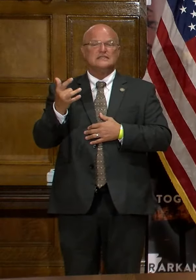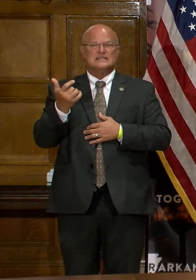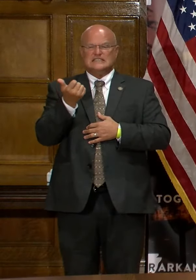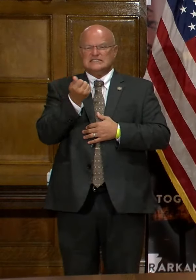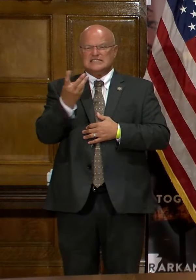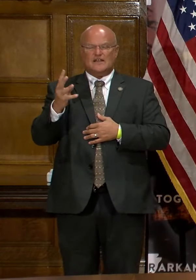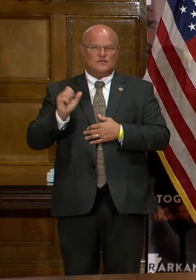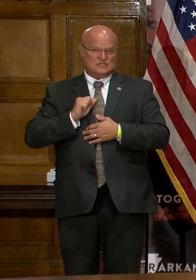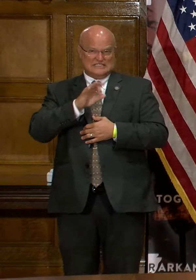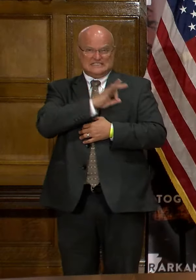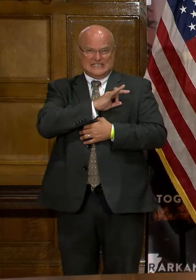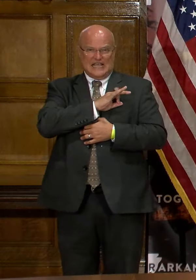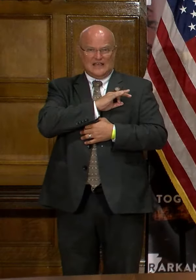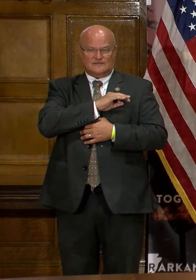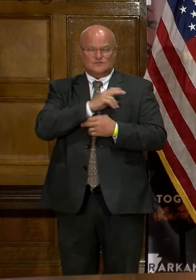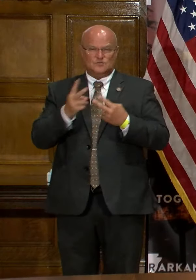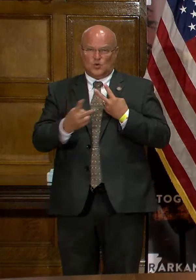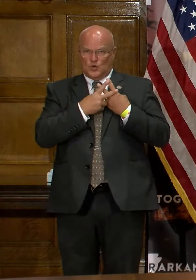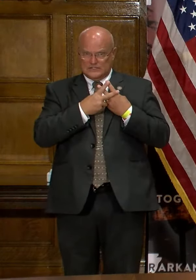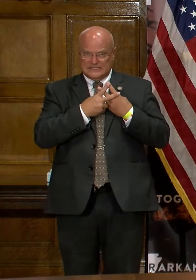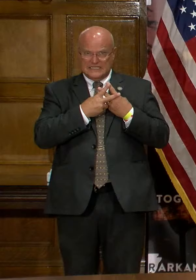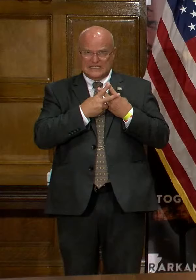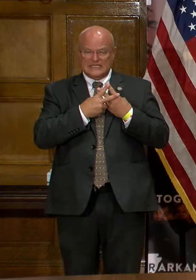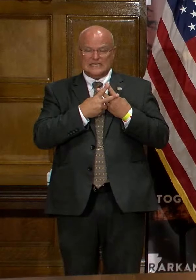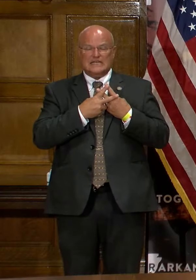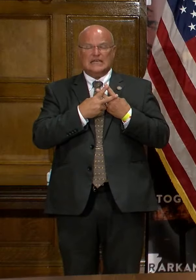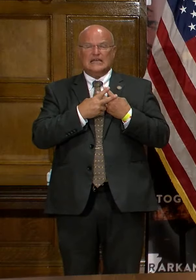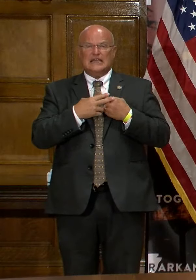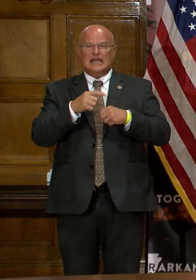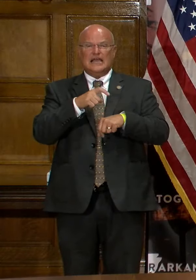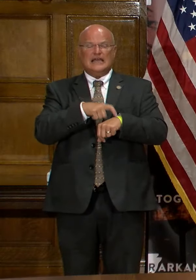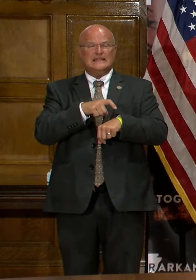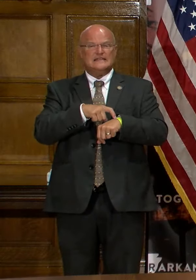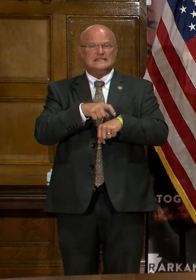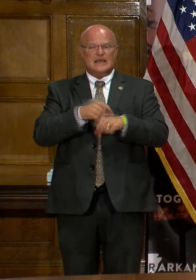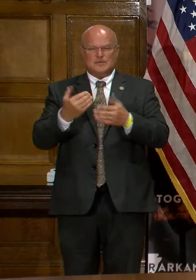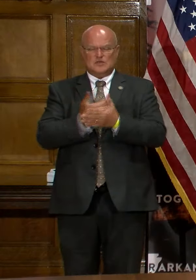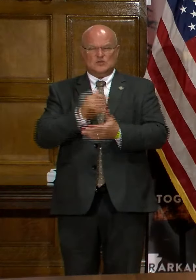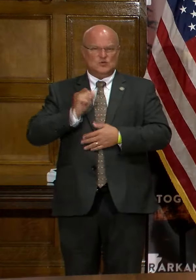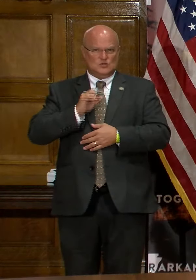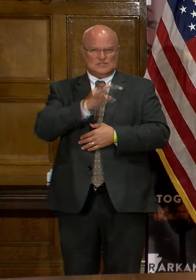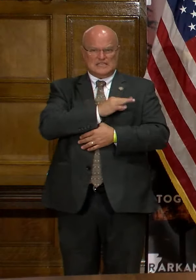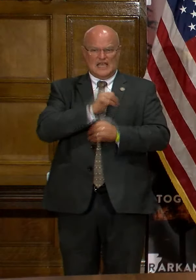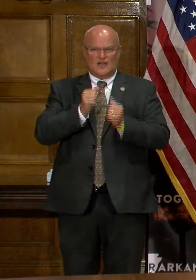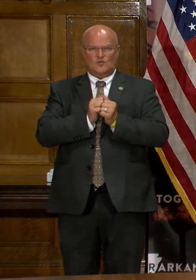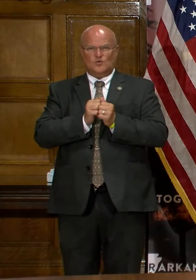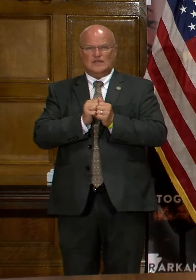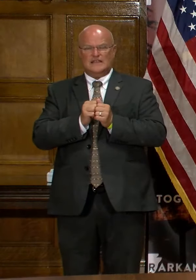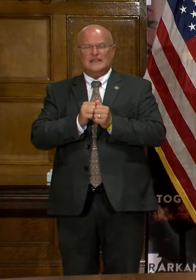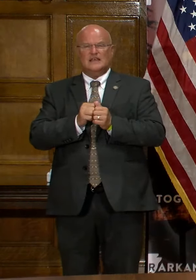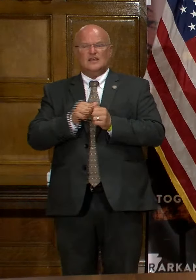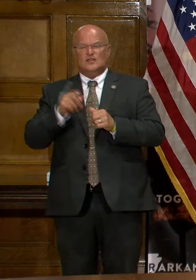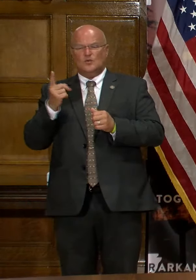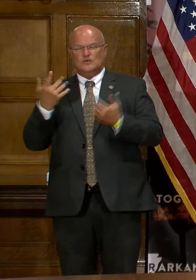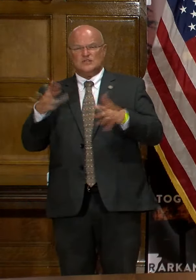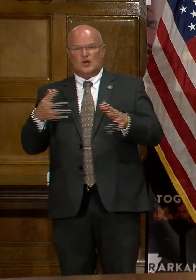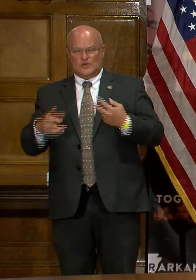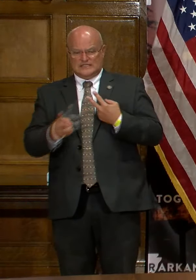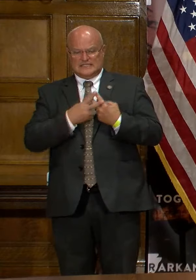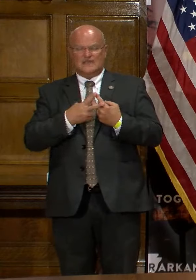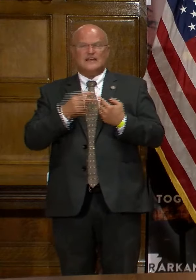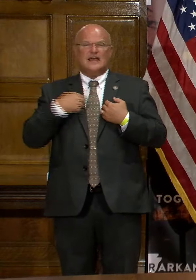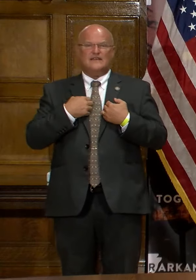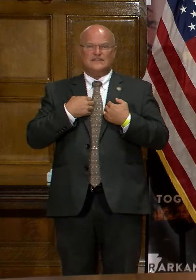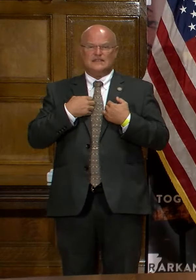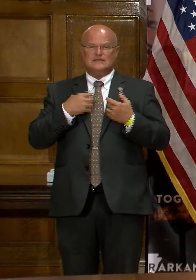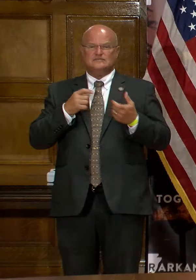of staff who had to be quarantined, and the timing of the new staff members with the ones who are already quarantined are going to have